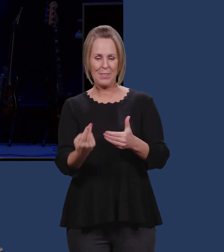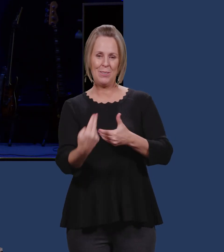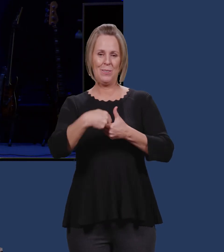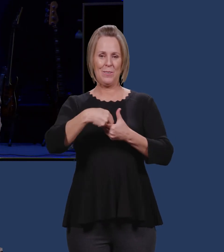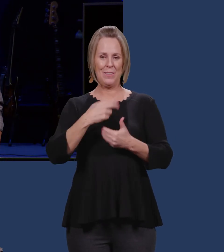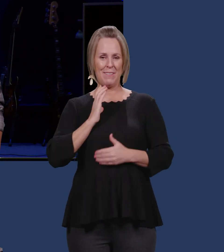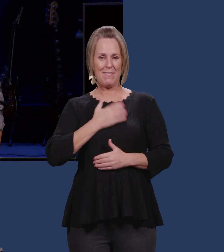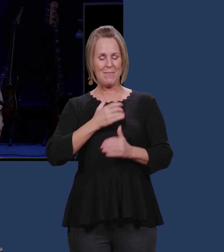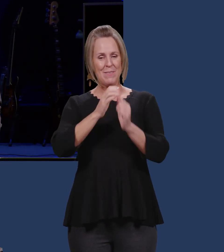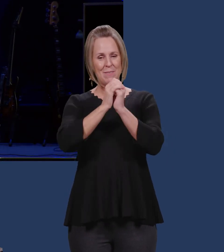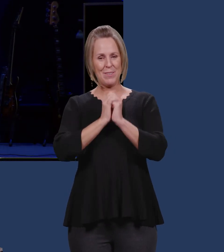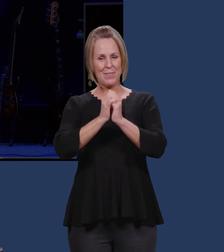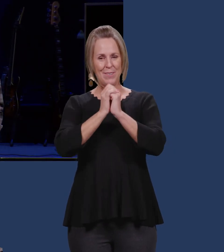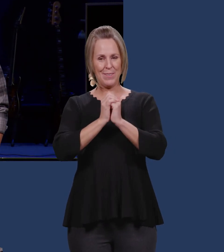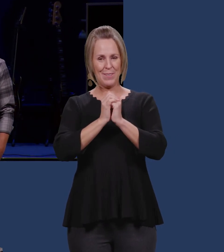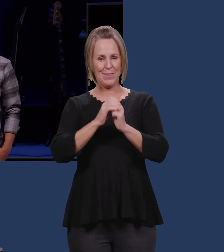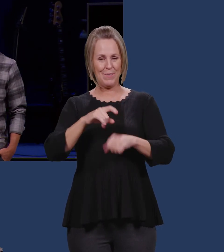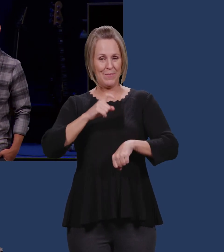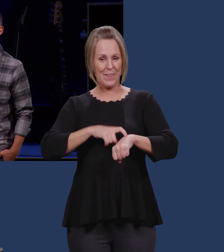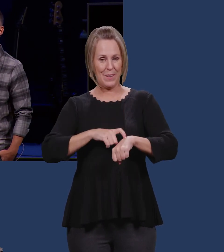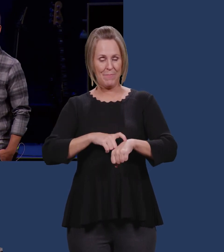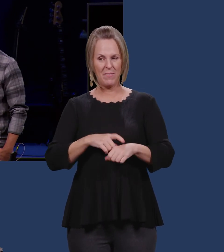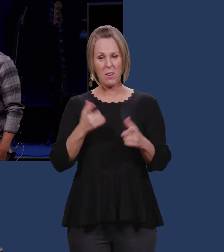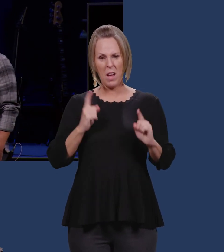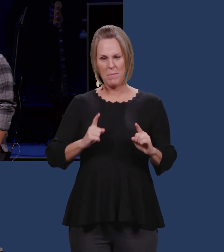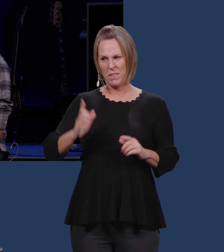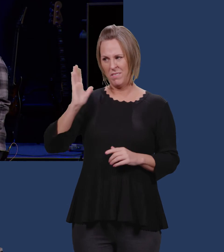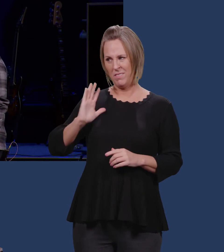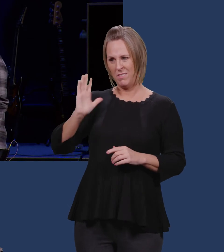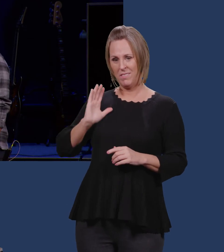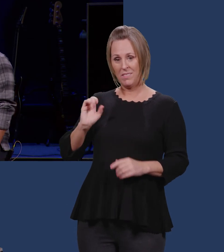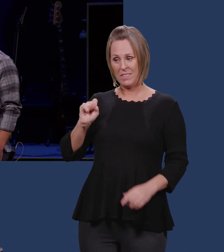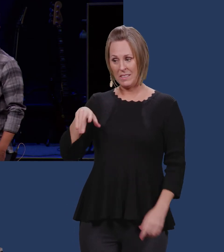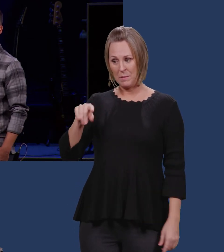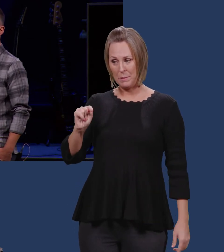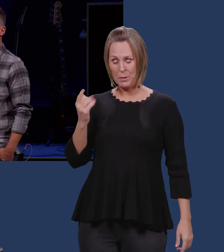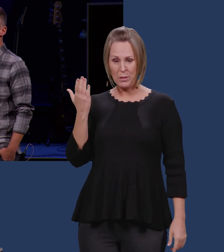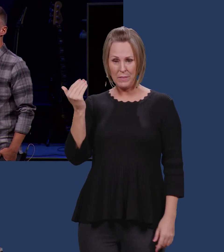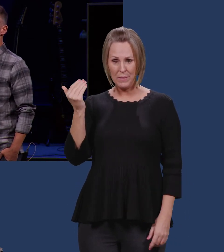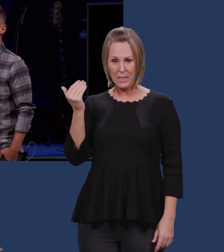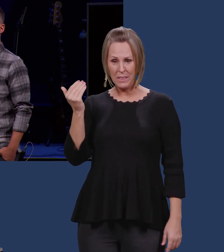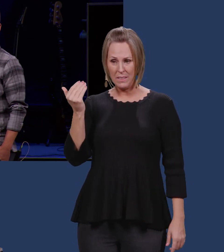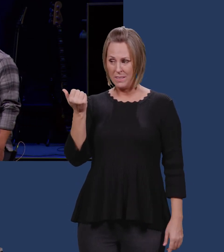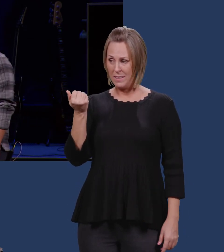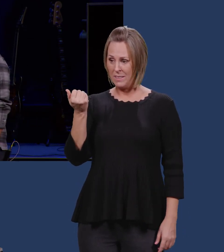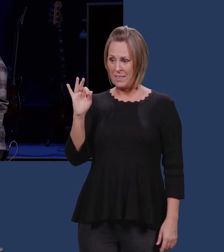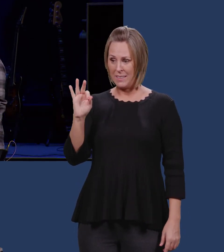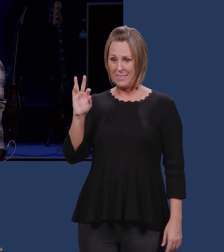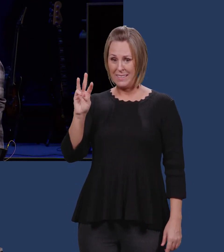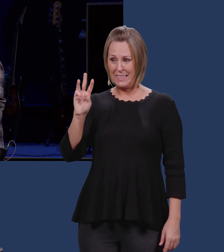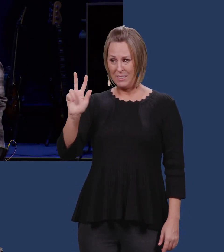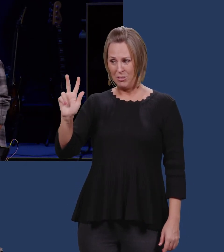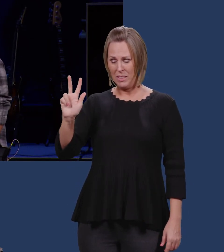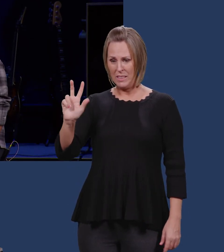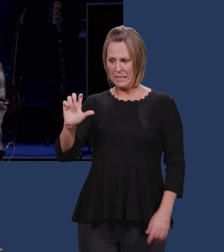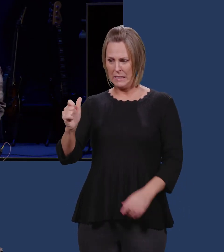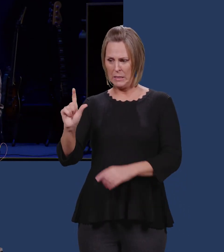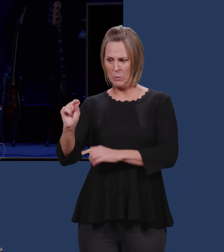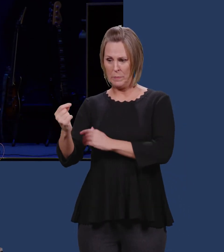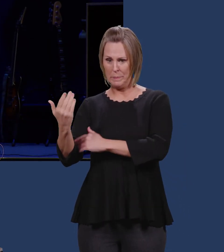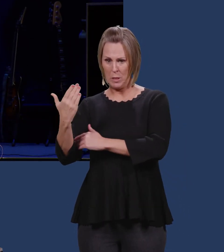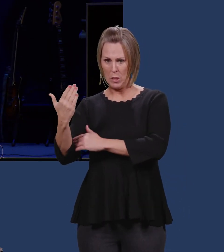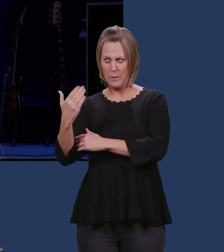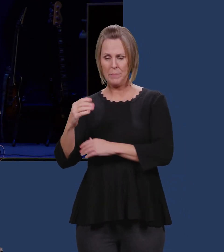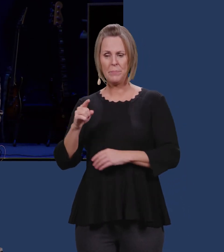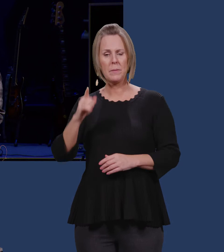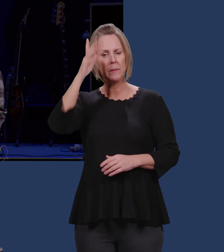service with us. At 10:20 in the morning on September 15th, 1963, Robert